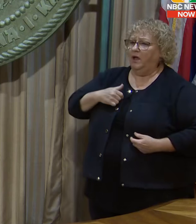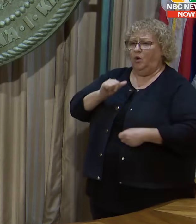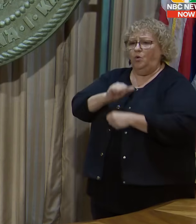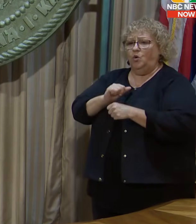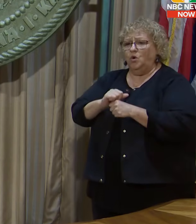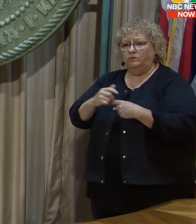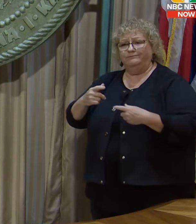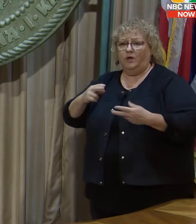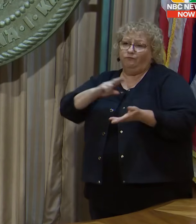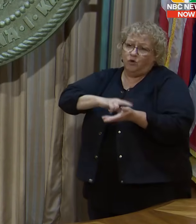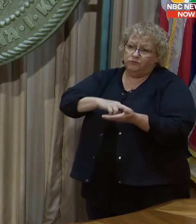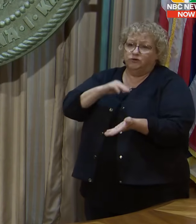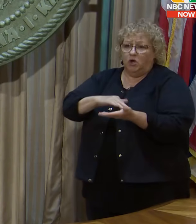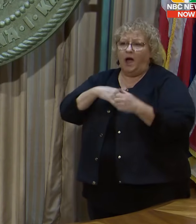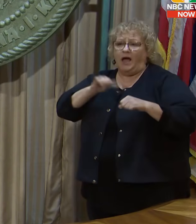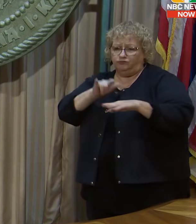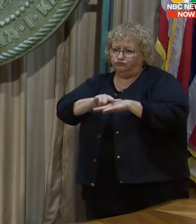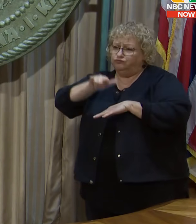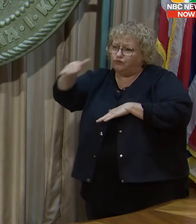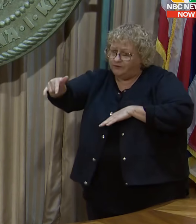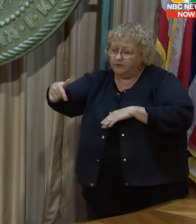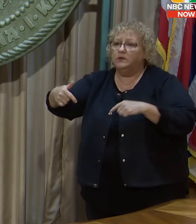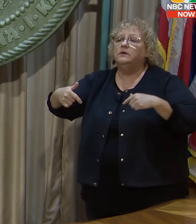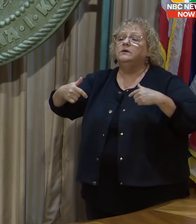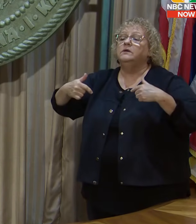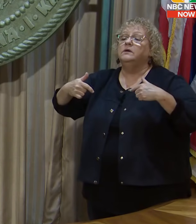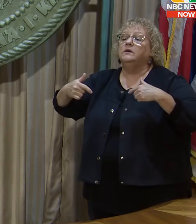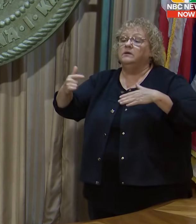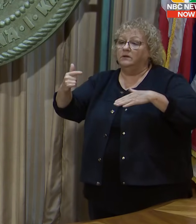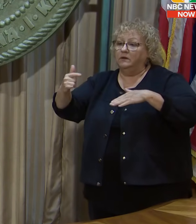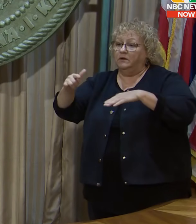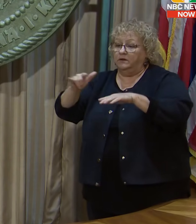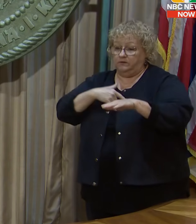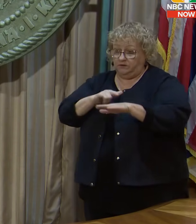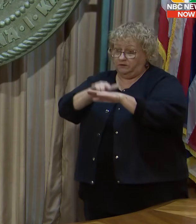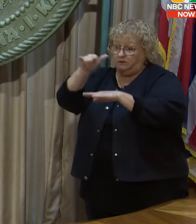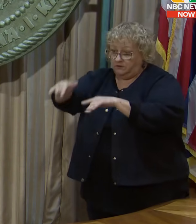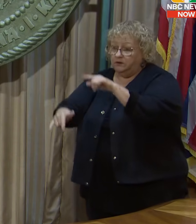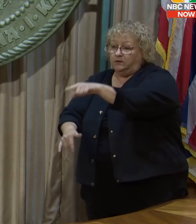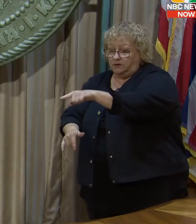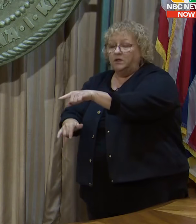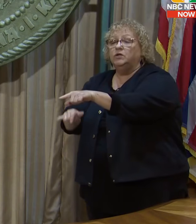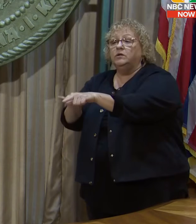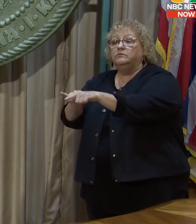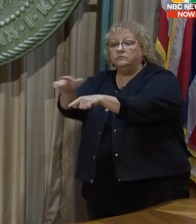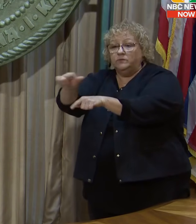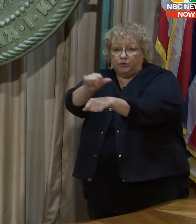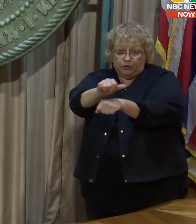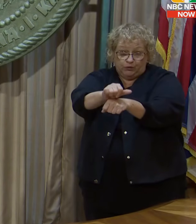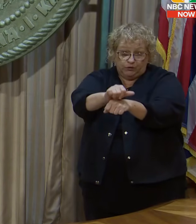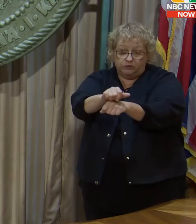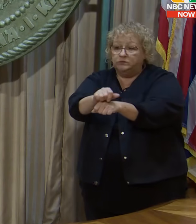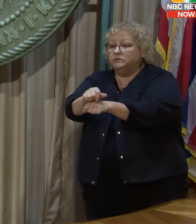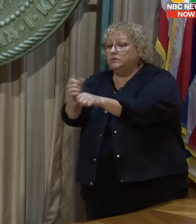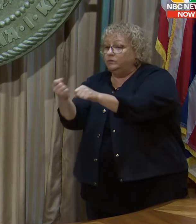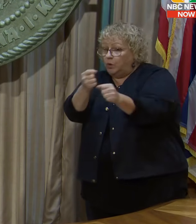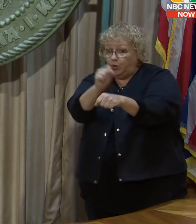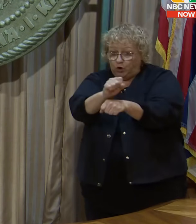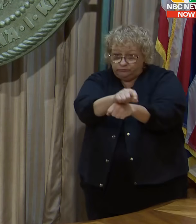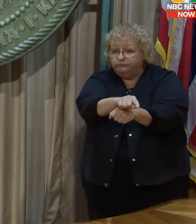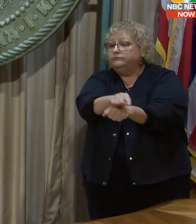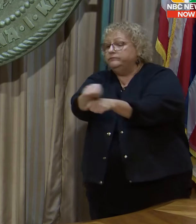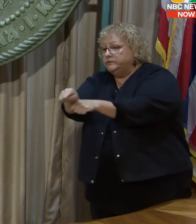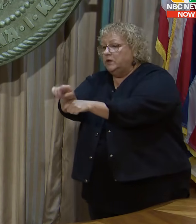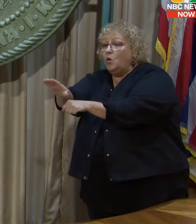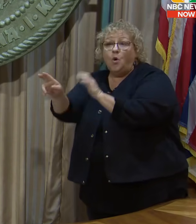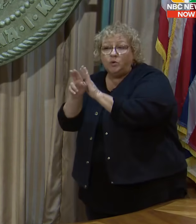allowed to travel, you need to self-quarantine at the place of lodging, then you go and travel to where you need to work